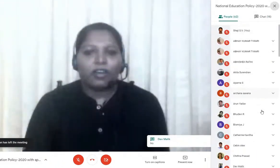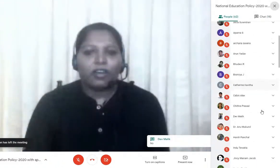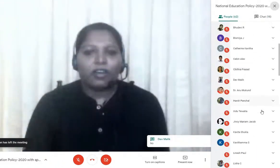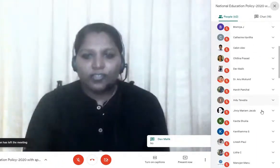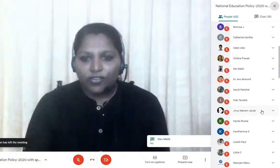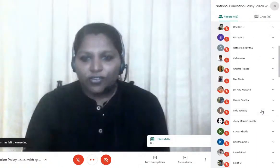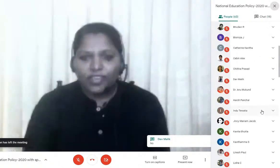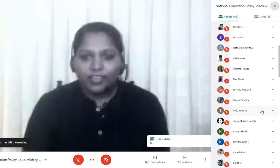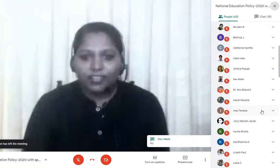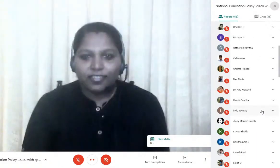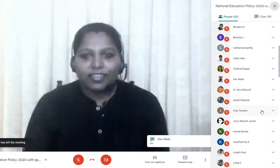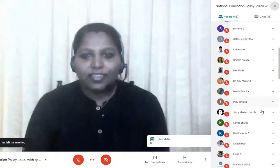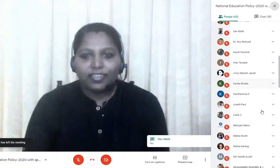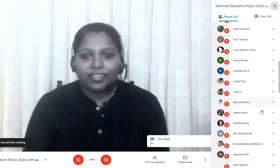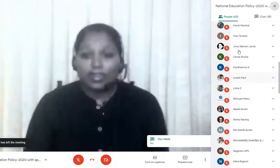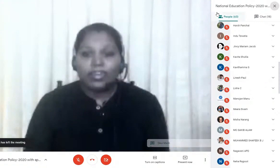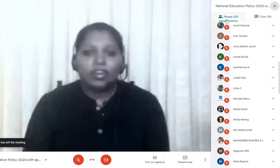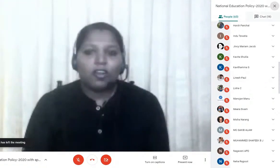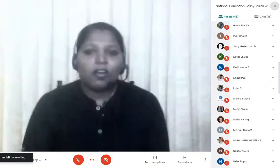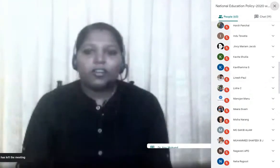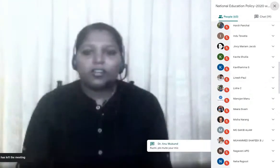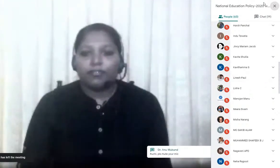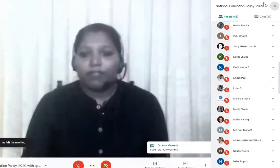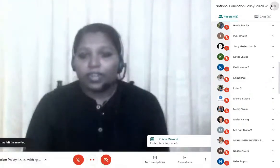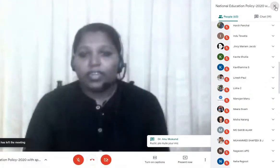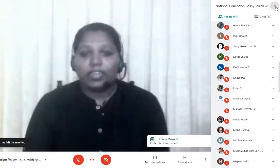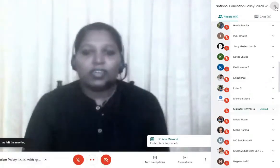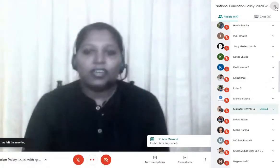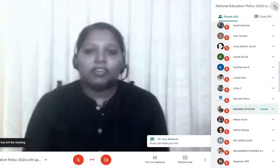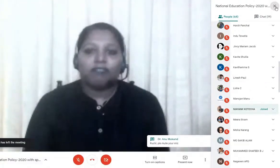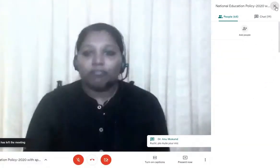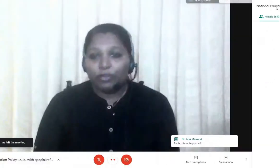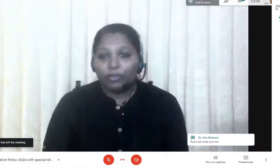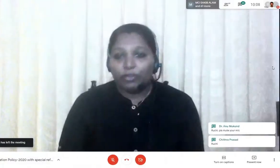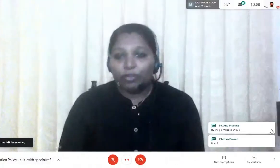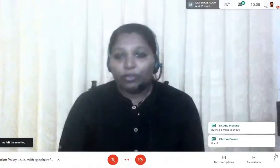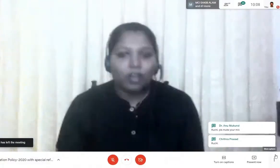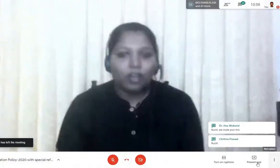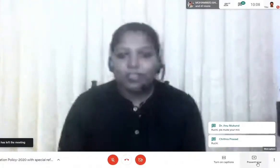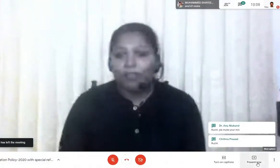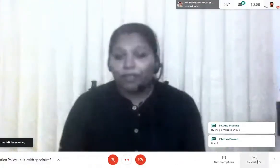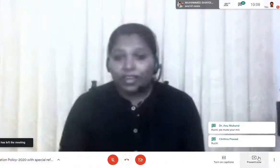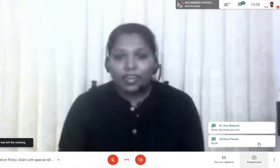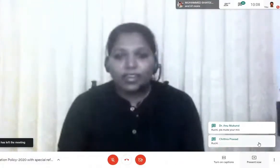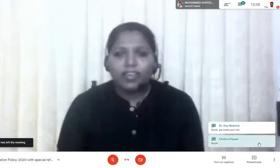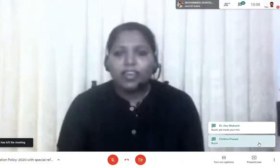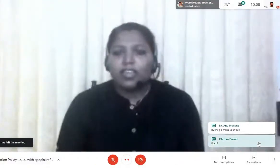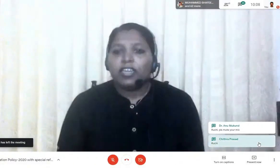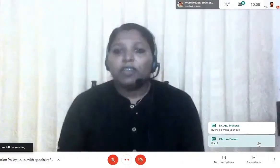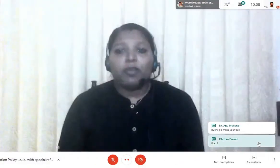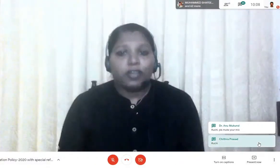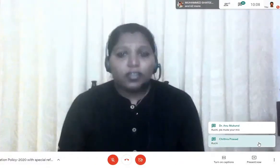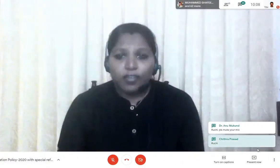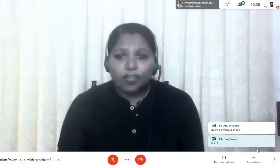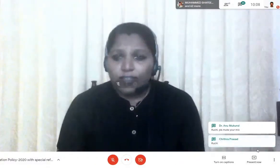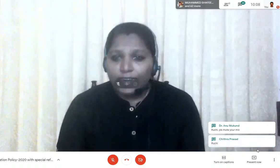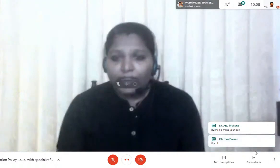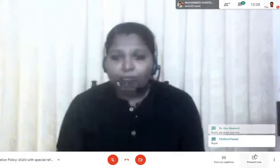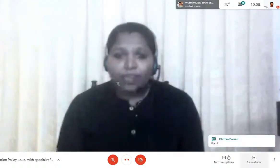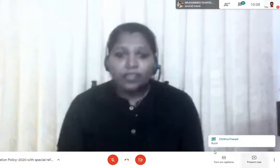enjoying. We are learning a lot, very new topics, awareness, the importance of sign language,